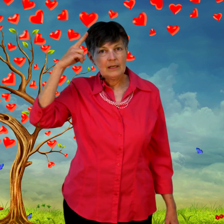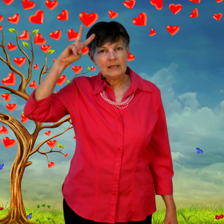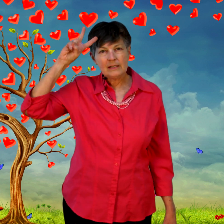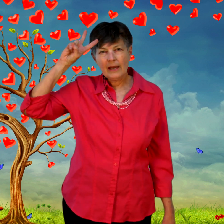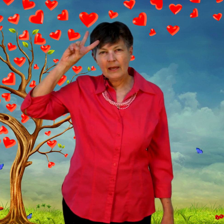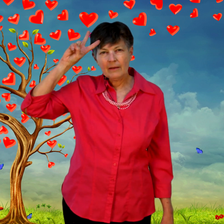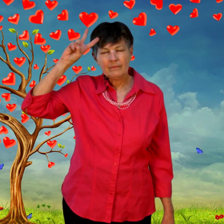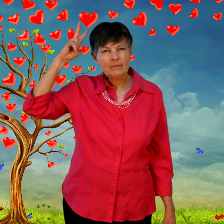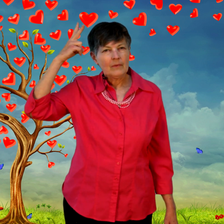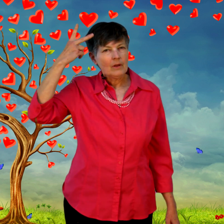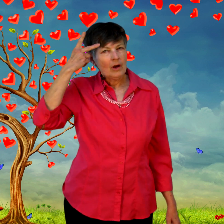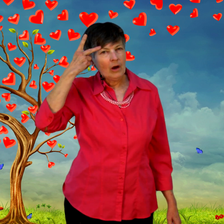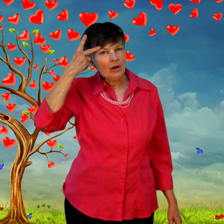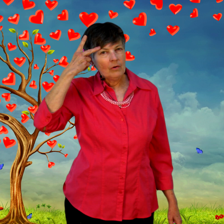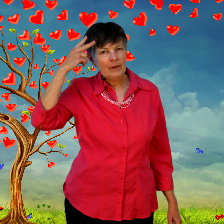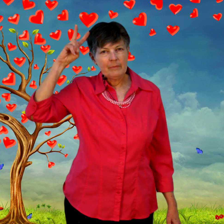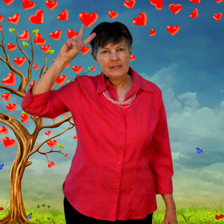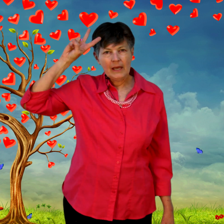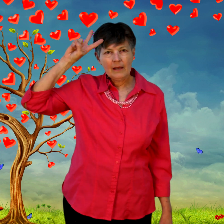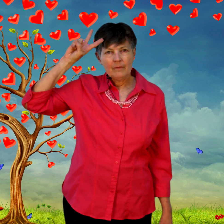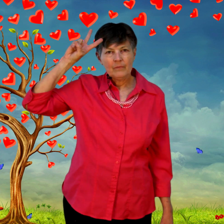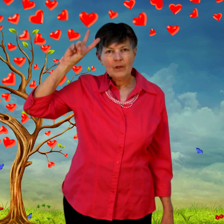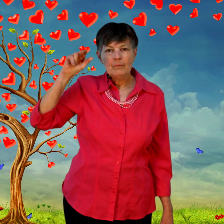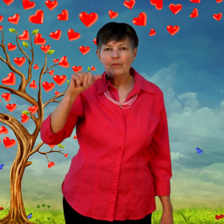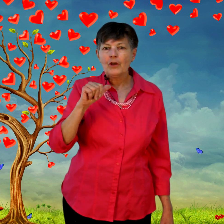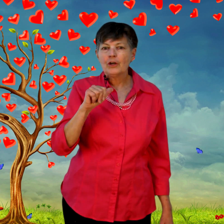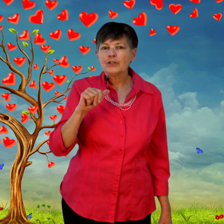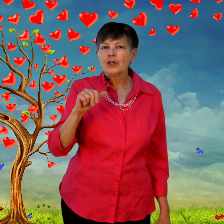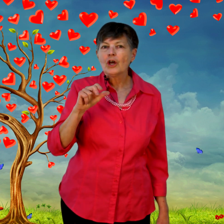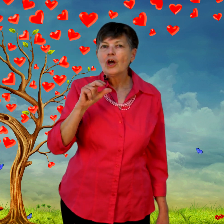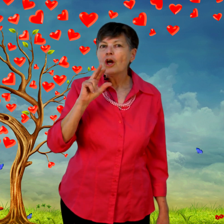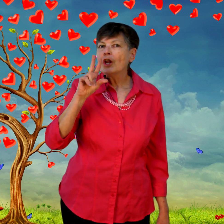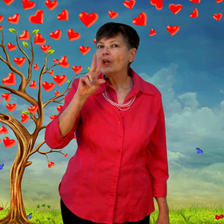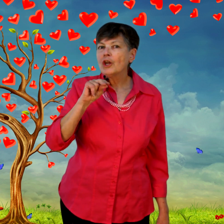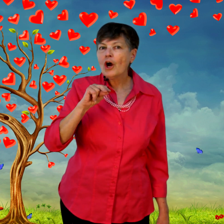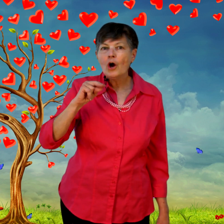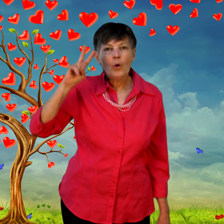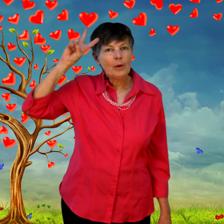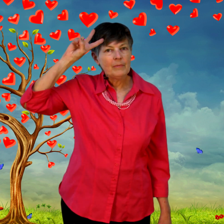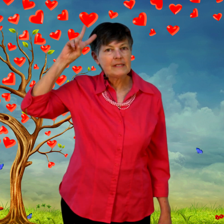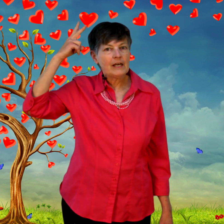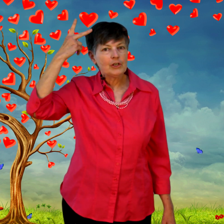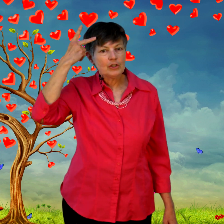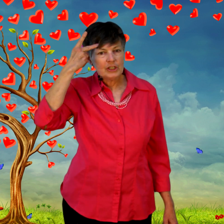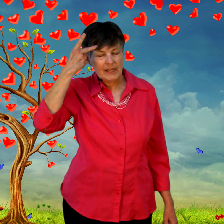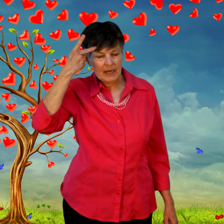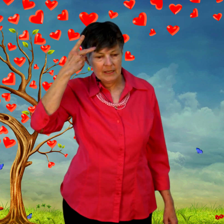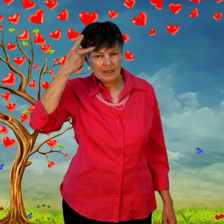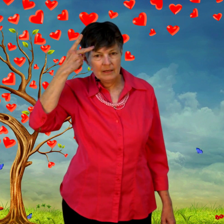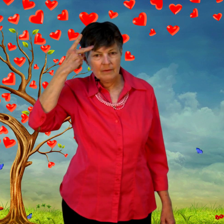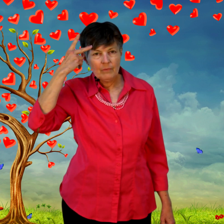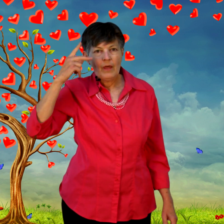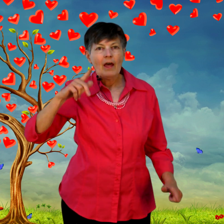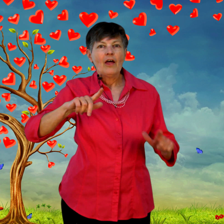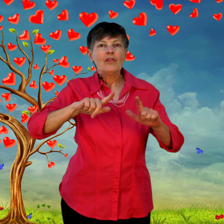it's like, uh-oh, made a mistake. But there's no misunderstanding